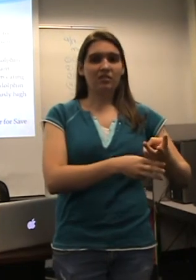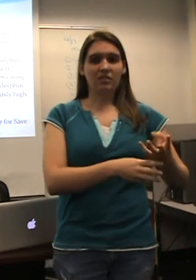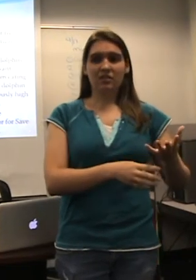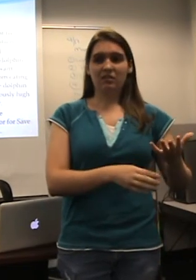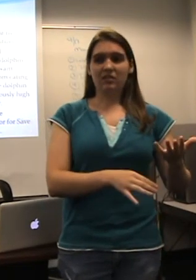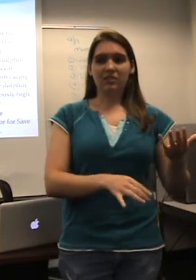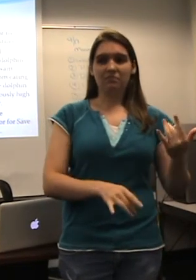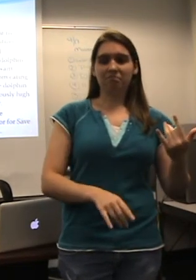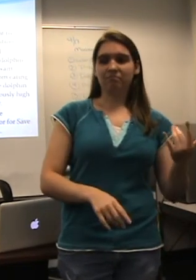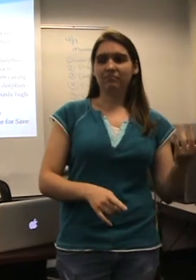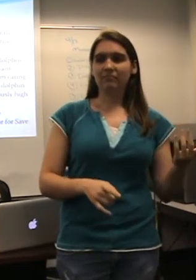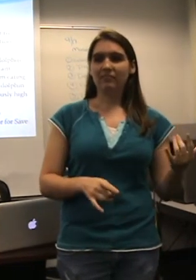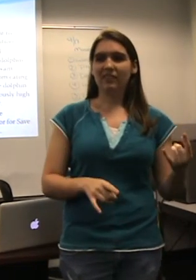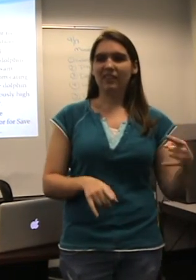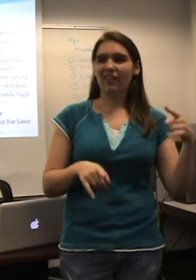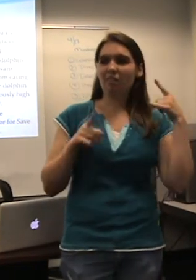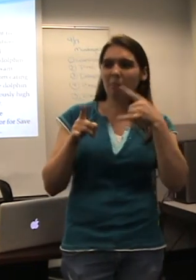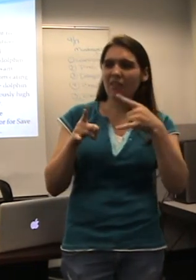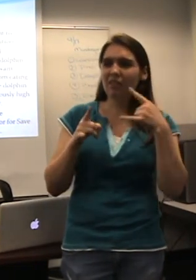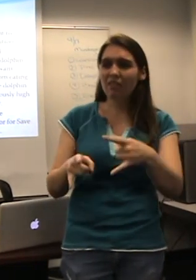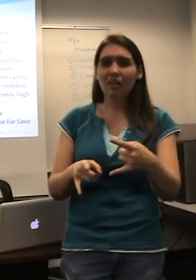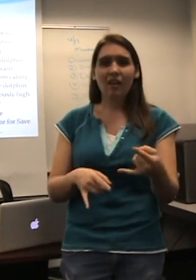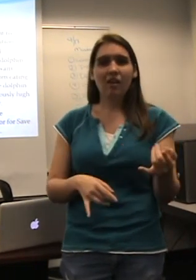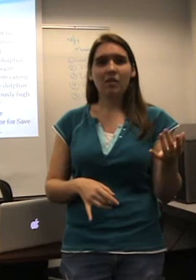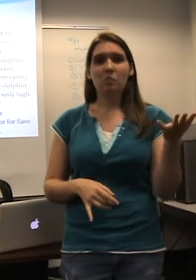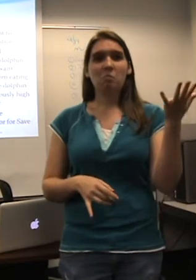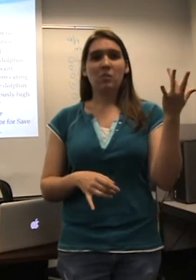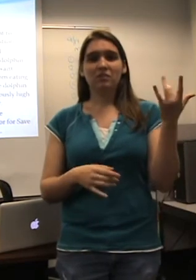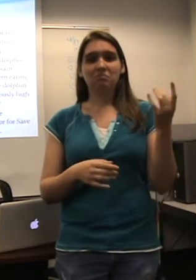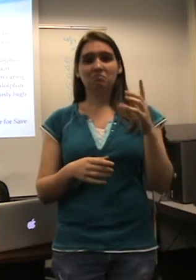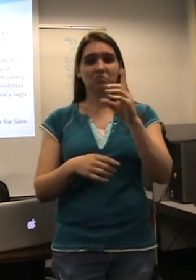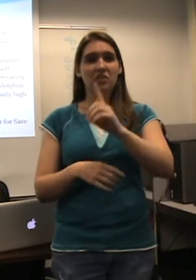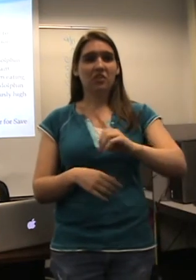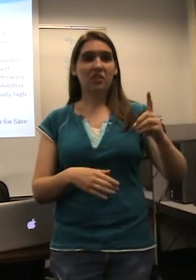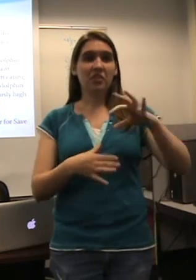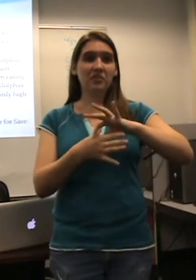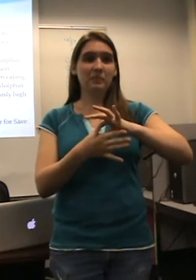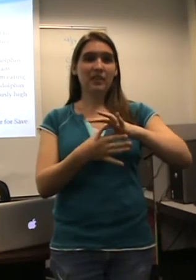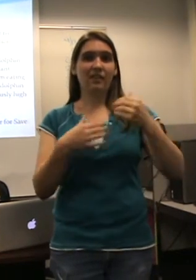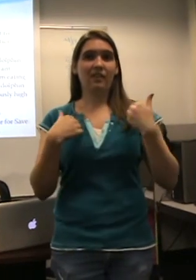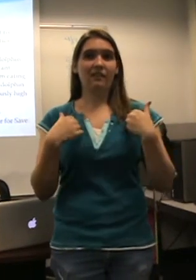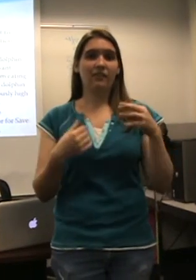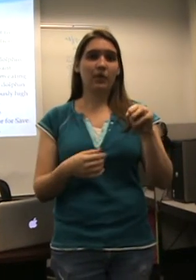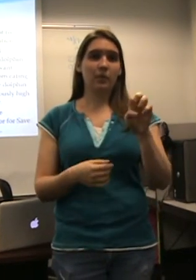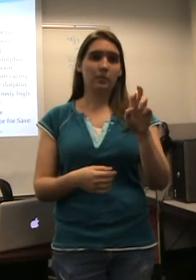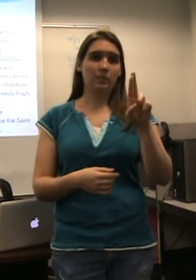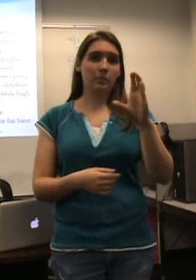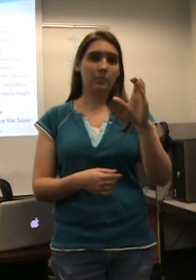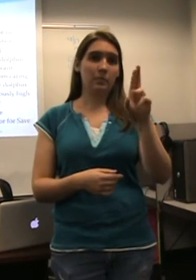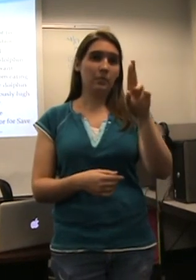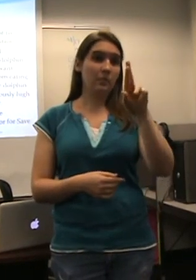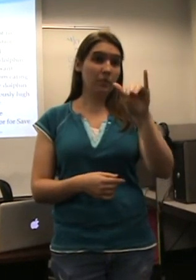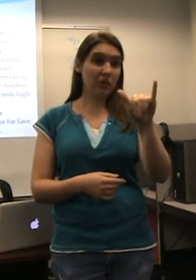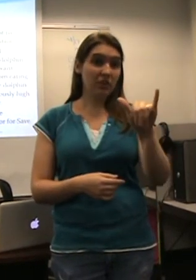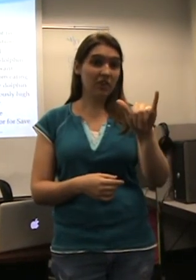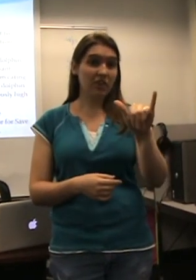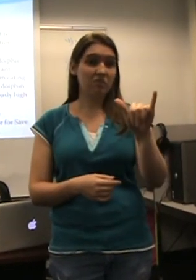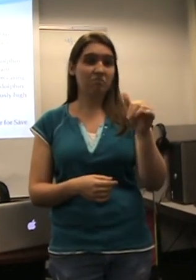dolphins, and dolphin meat has a lot of mercury in it, so it is very dangerous to eat, but people will pay a high